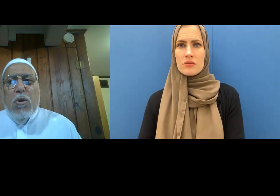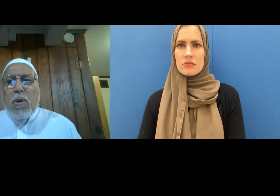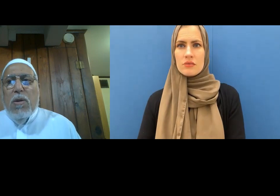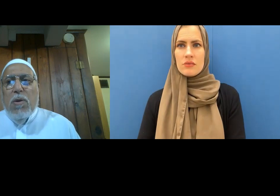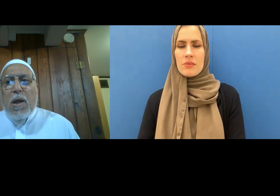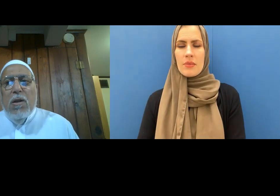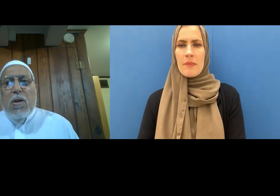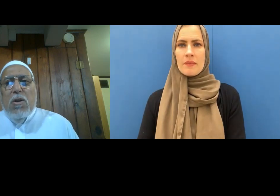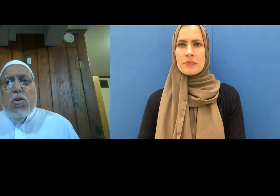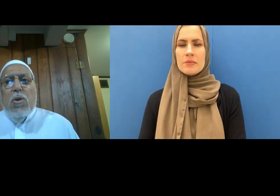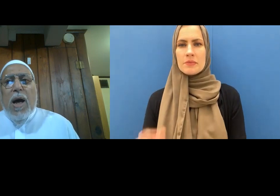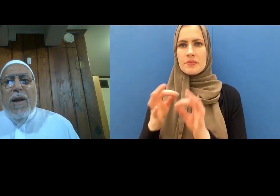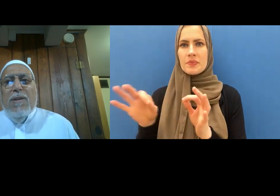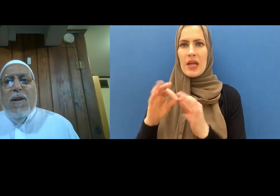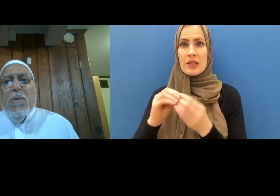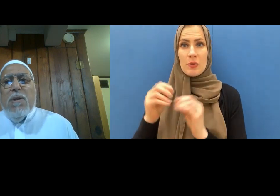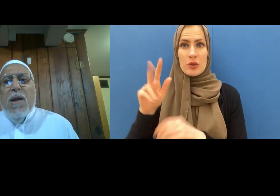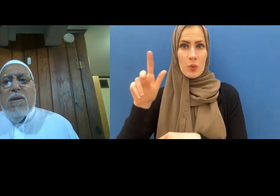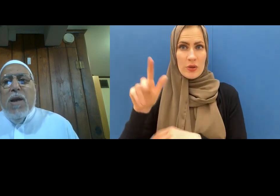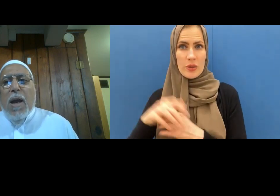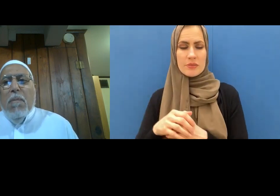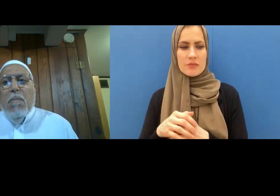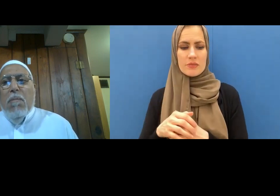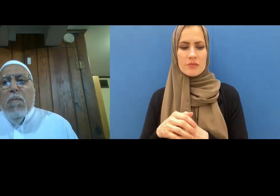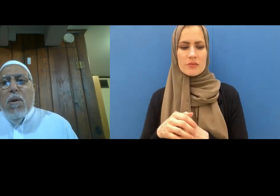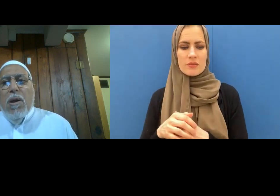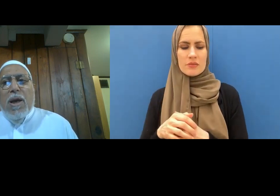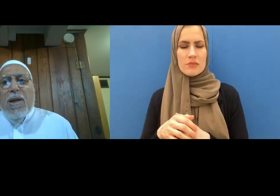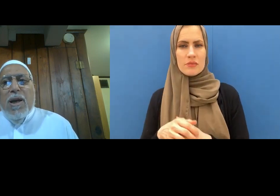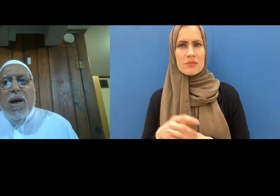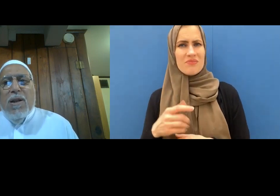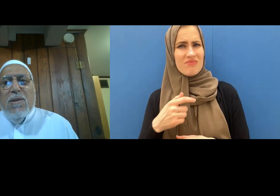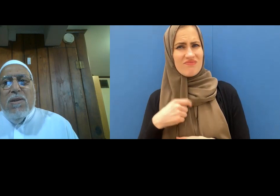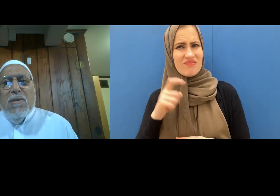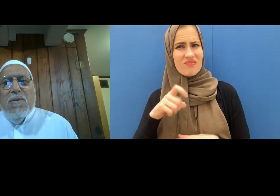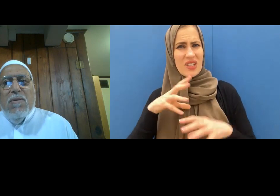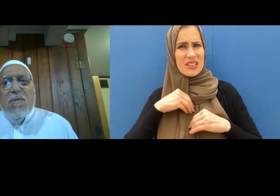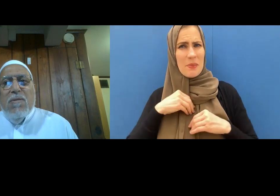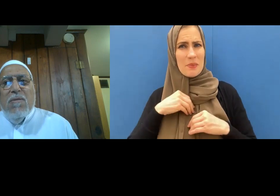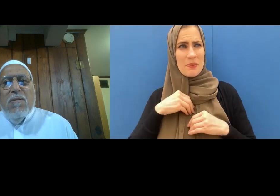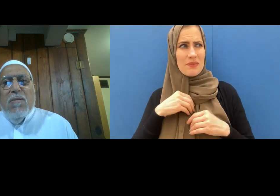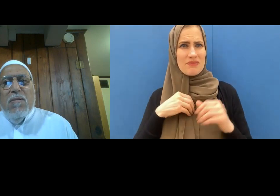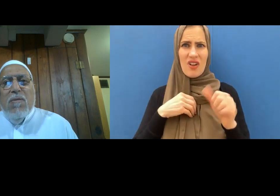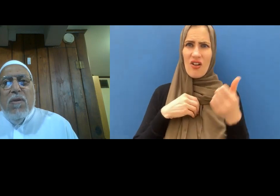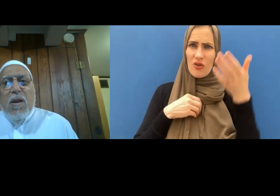And number 23, should I take besides him any gods?